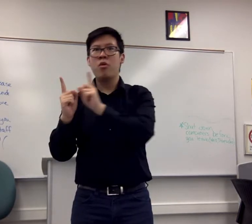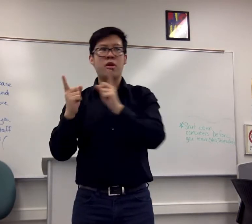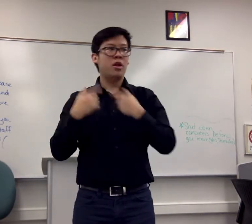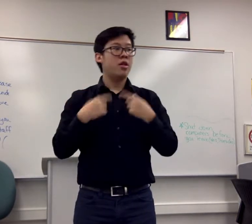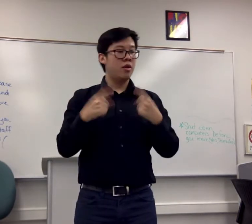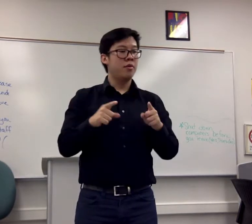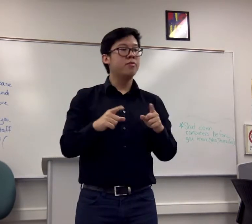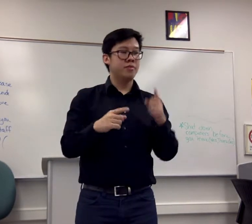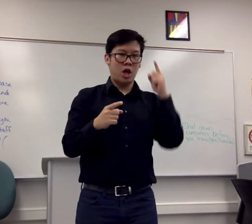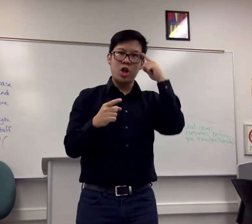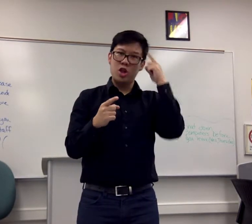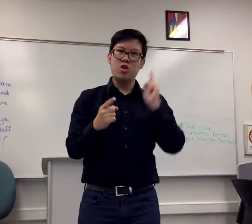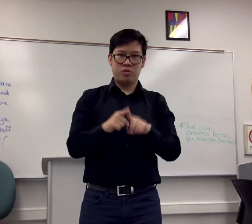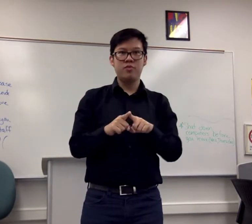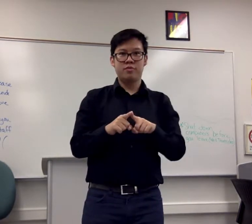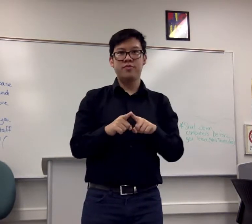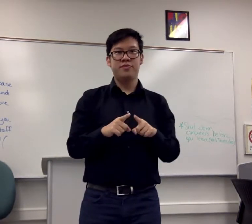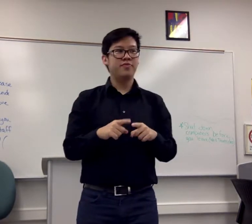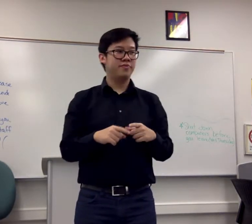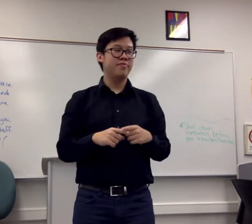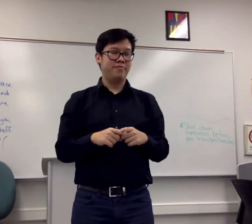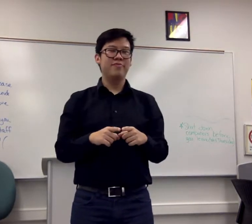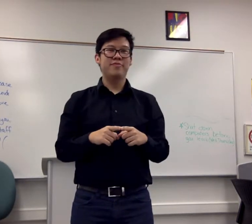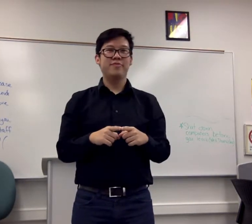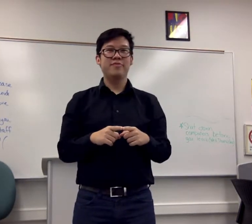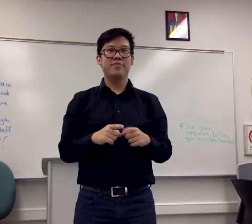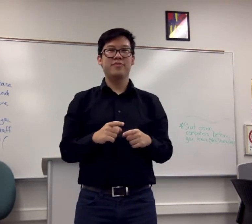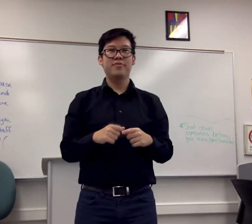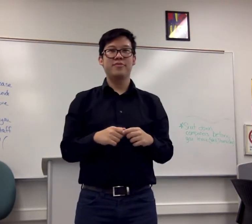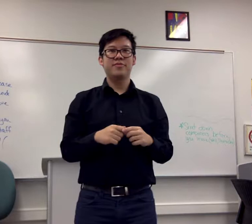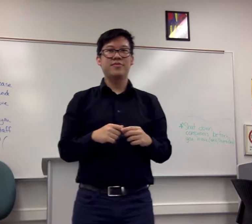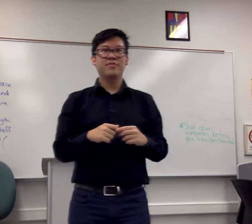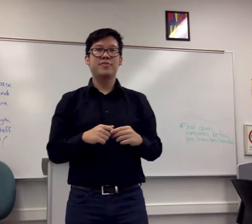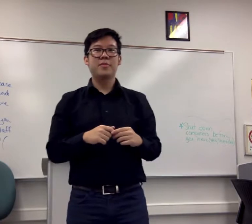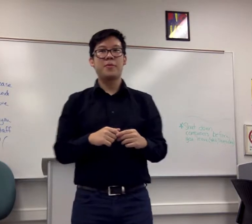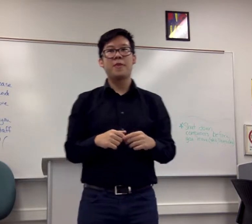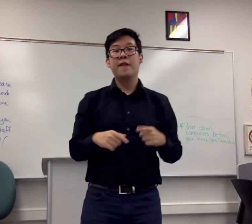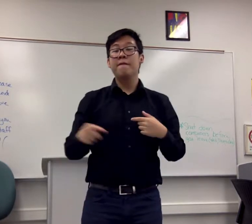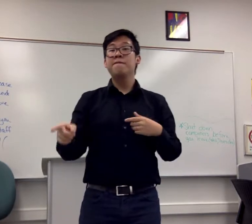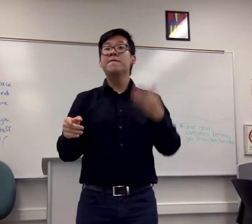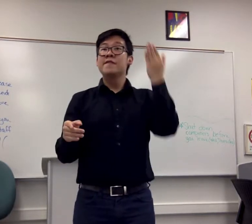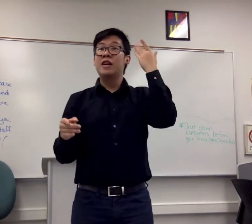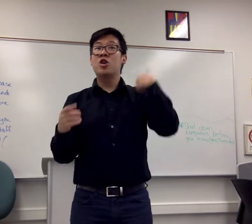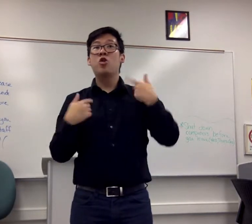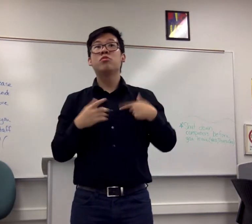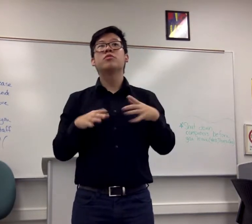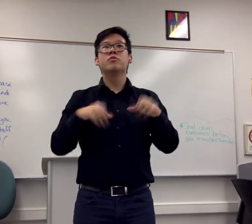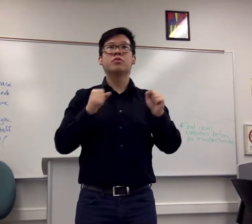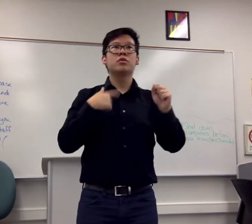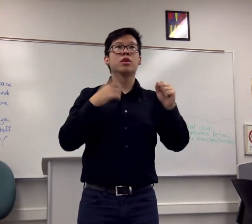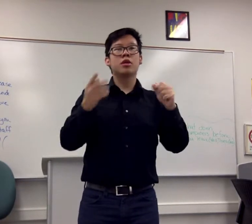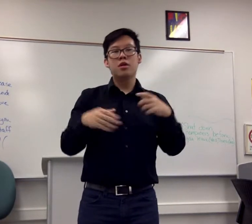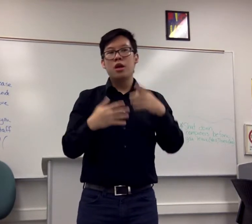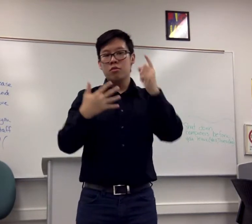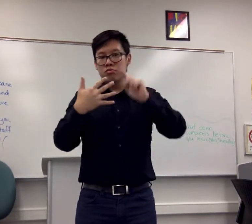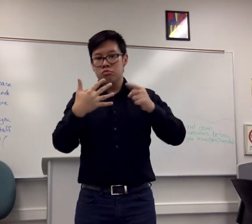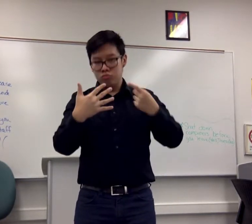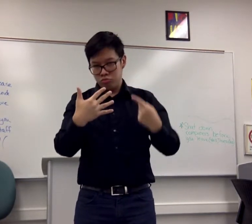Sticky situation. That's it. But yeah, again, I know you want to take on everything yourself, and you believe, you know, in